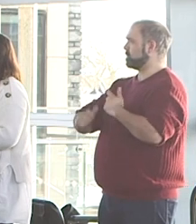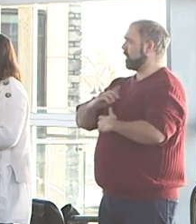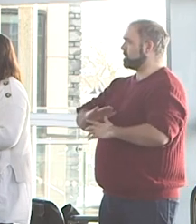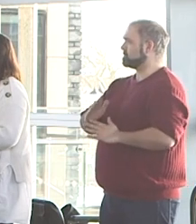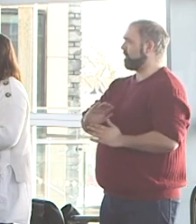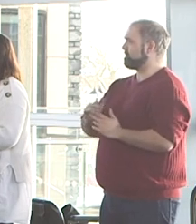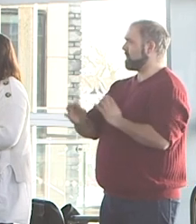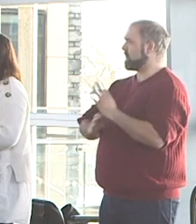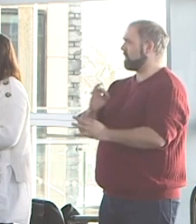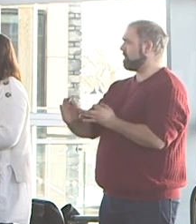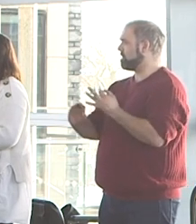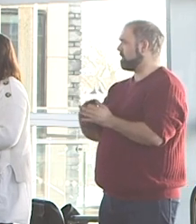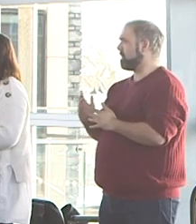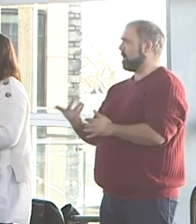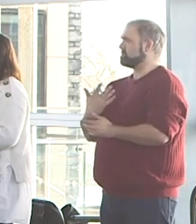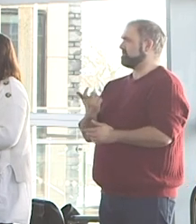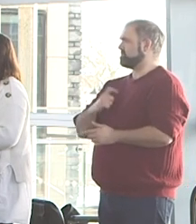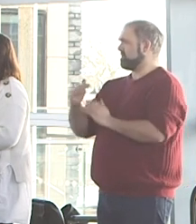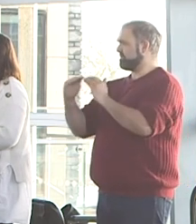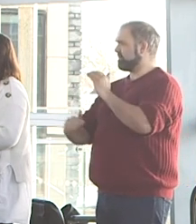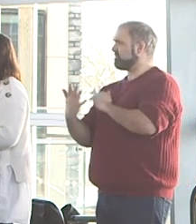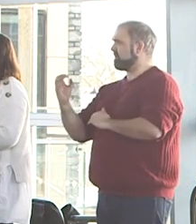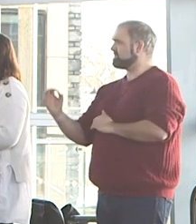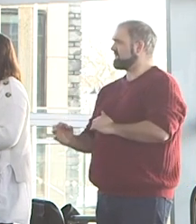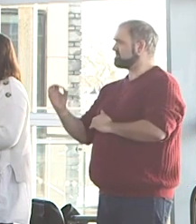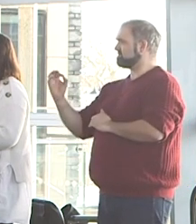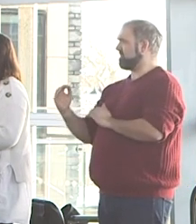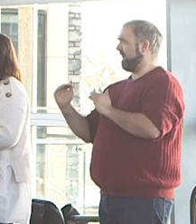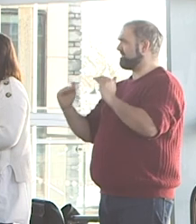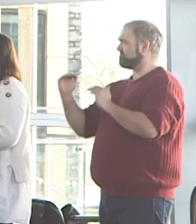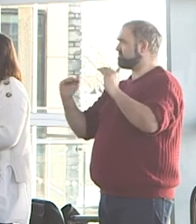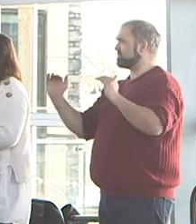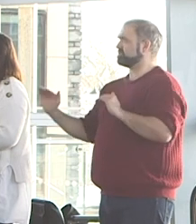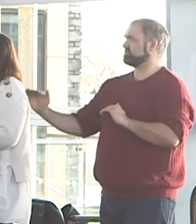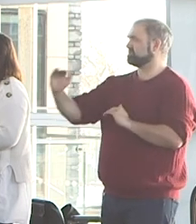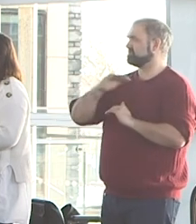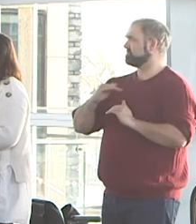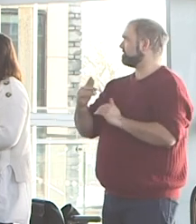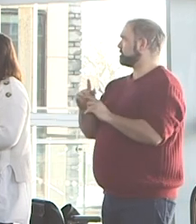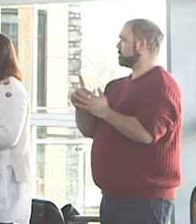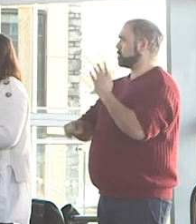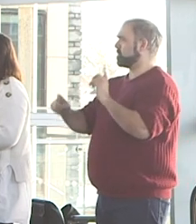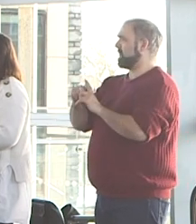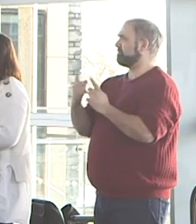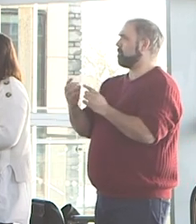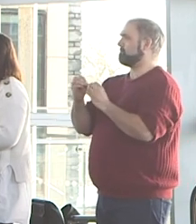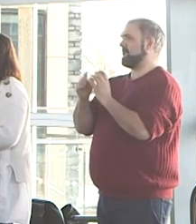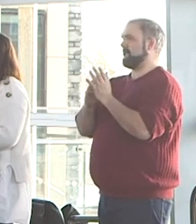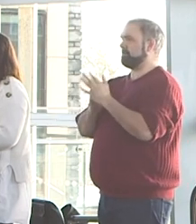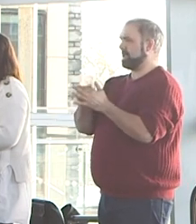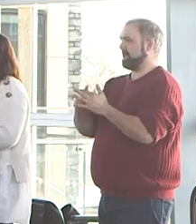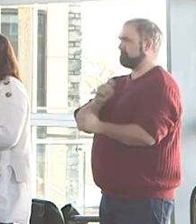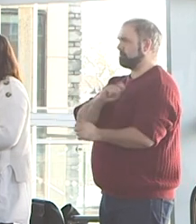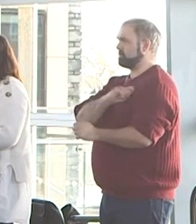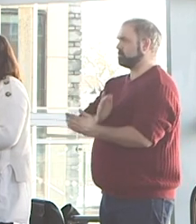majority of the civil service only had below a 5% average across the whole civil service in the UK for having BME members